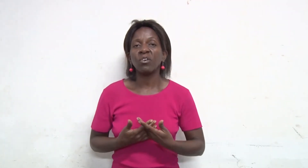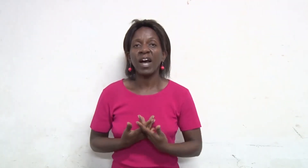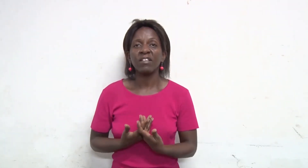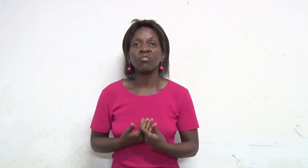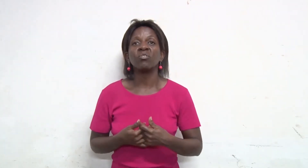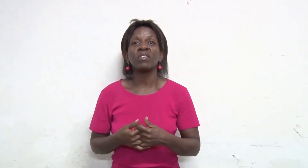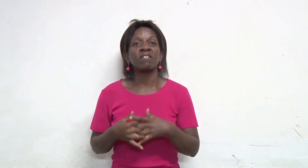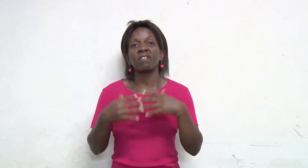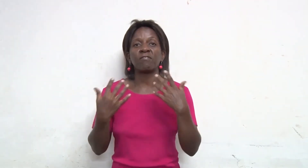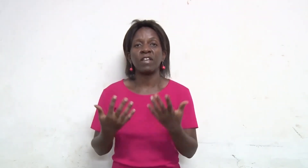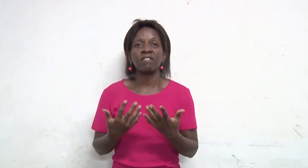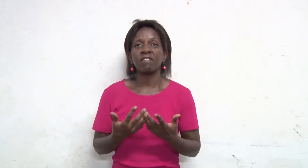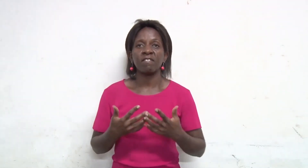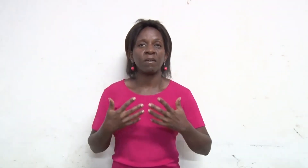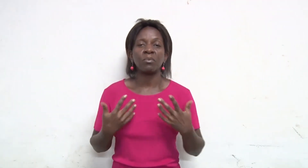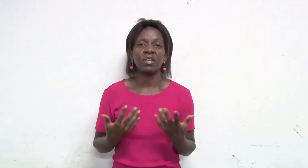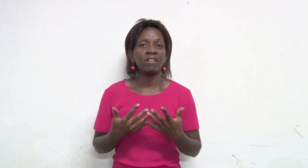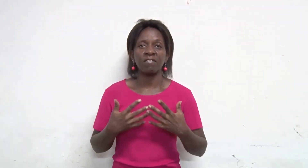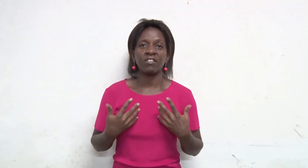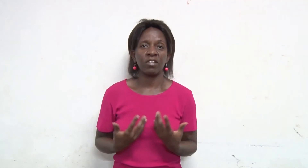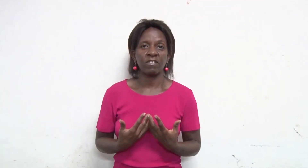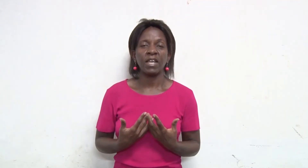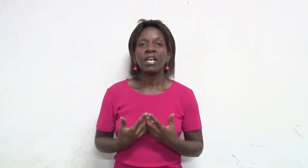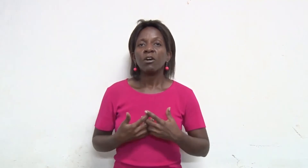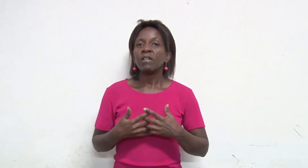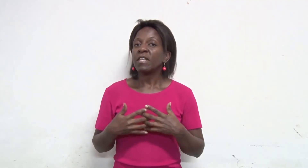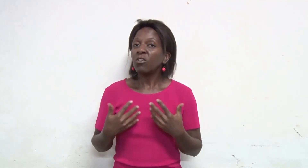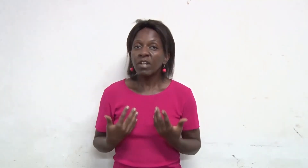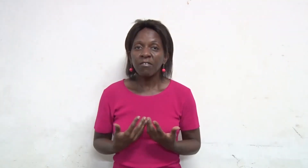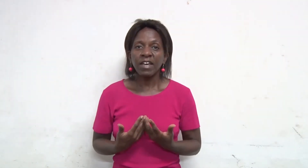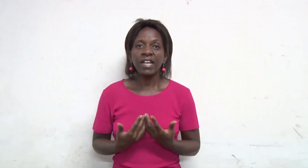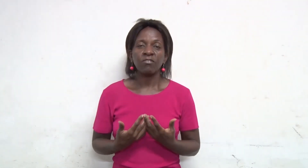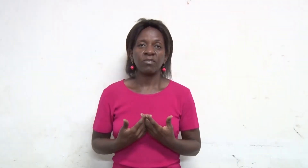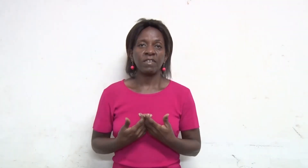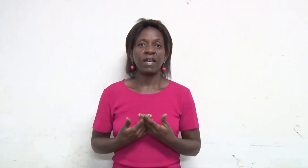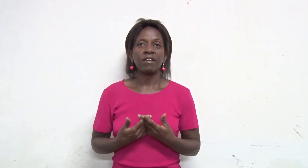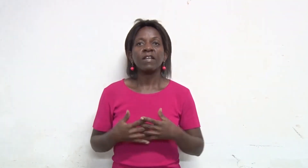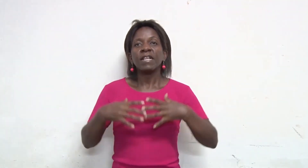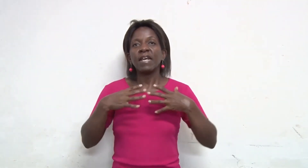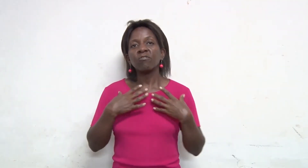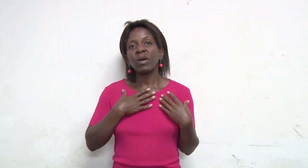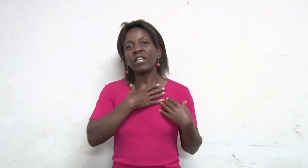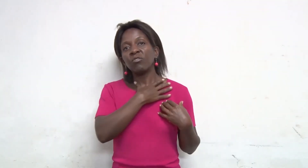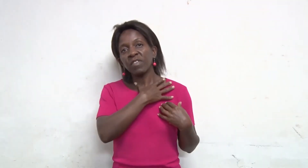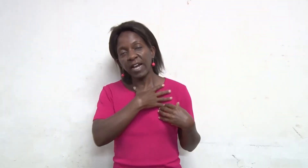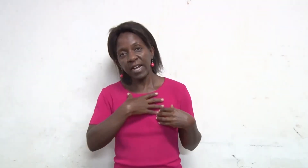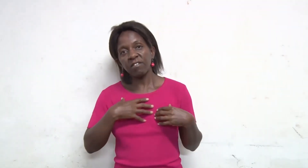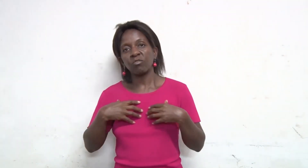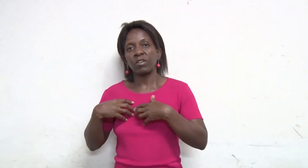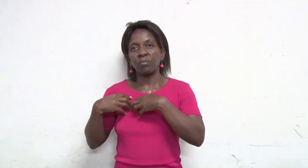your eyes, you know this is the face, this is the body, this is the chest. They don't have the eyes to see that. That's why they use their hands to